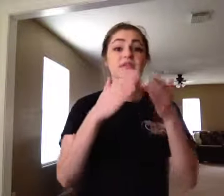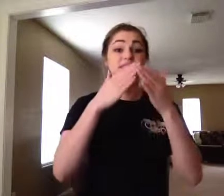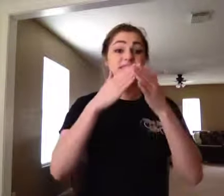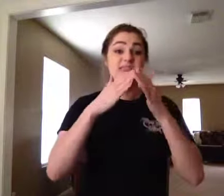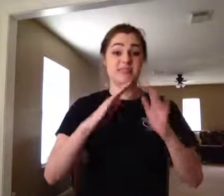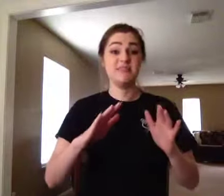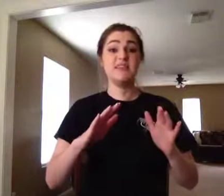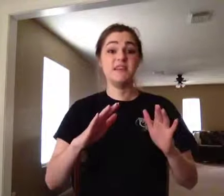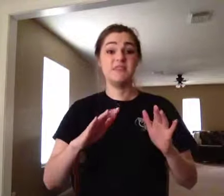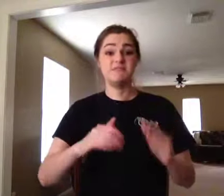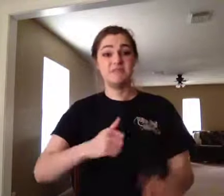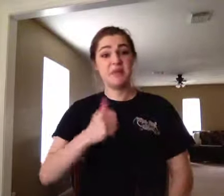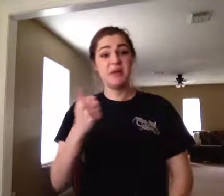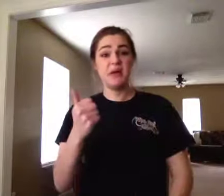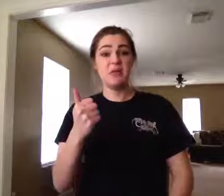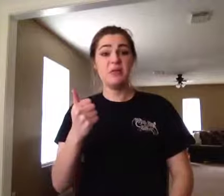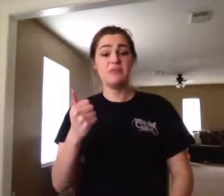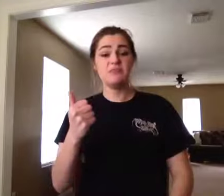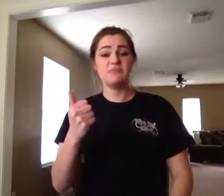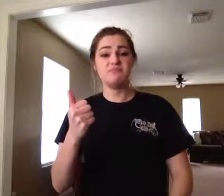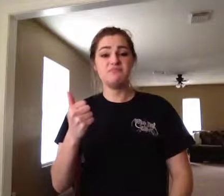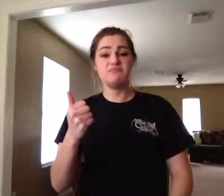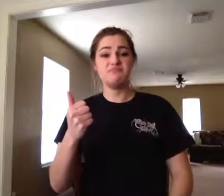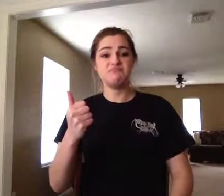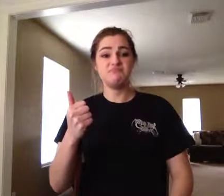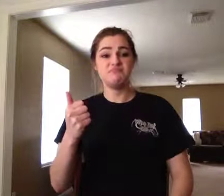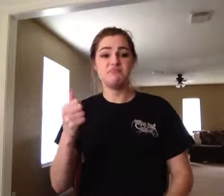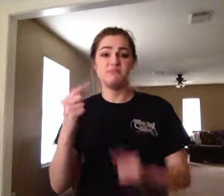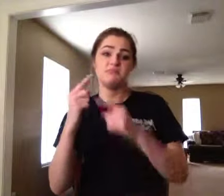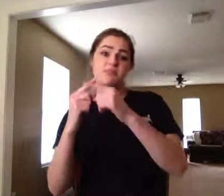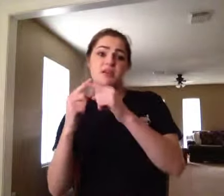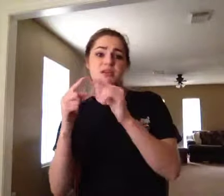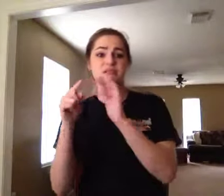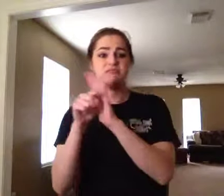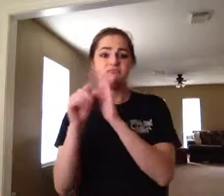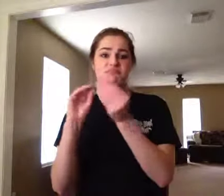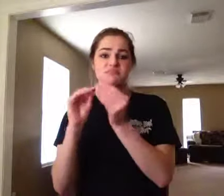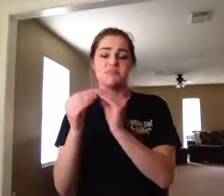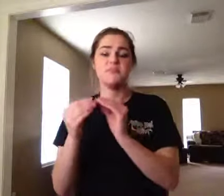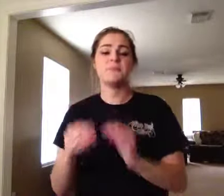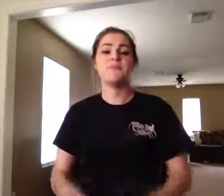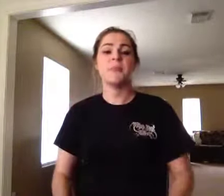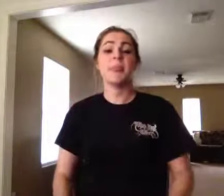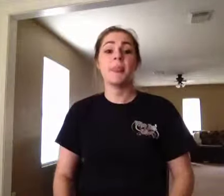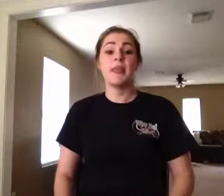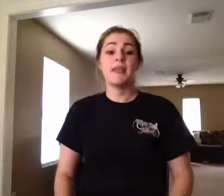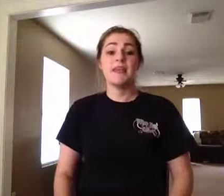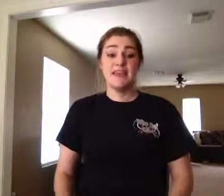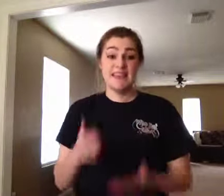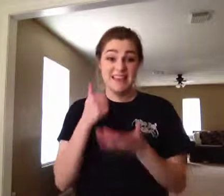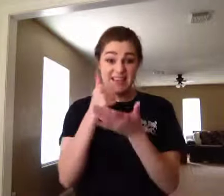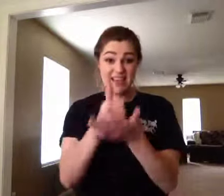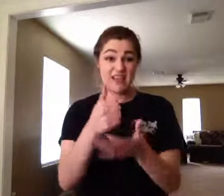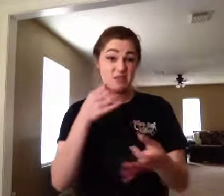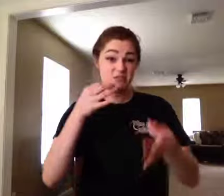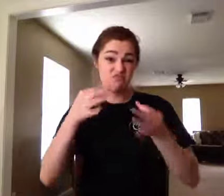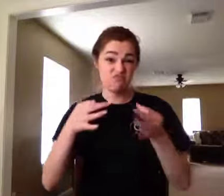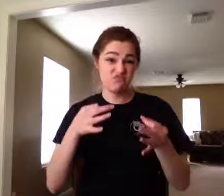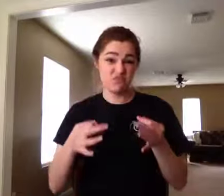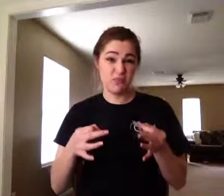quotient. All right? And they're pretty handy to describe a